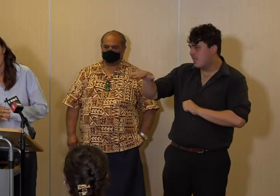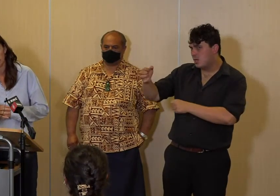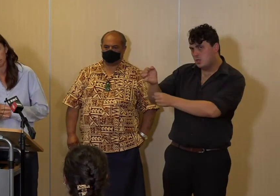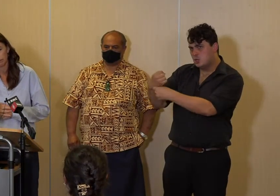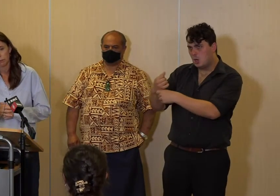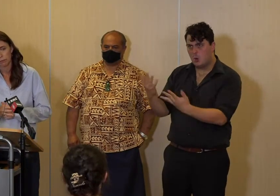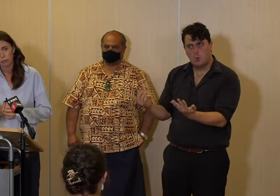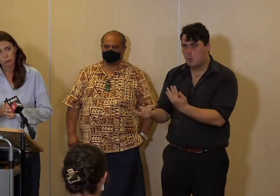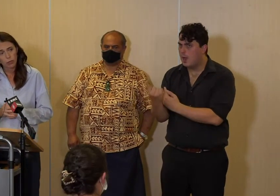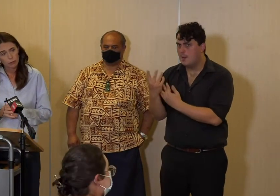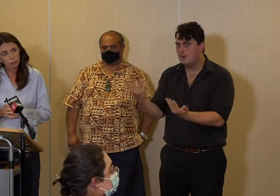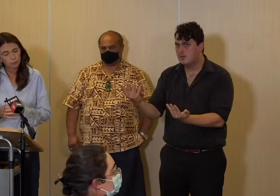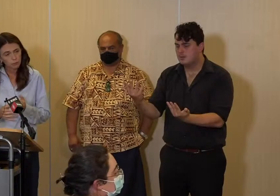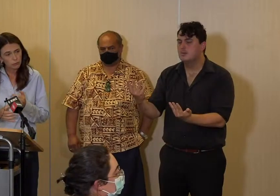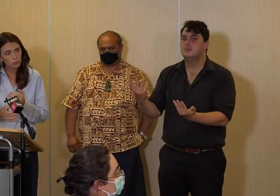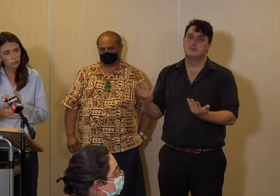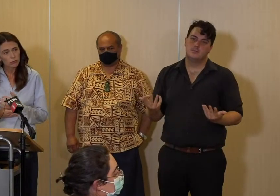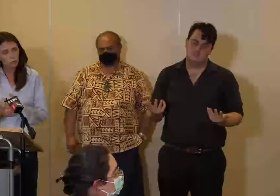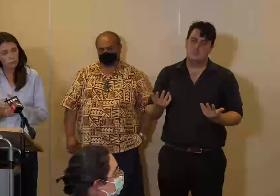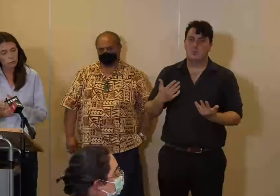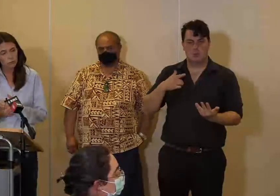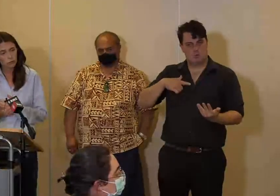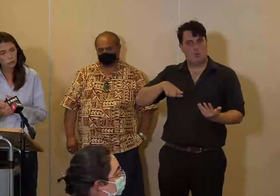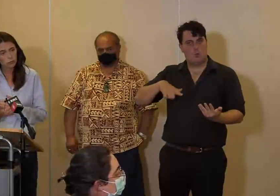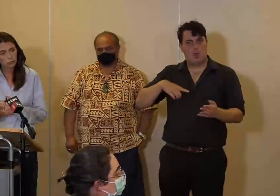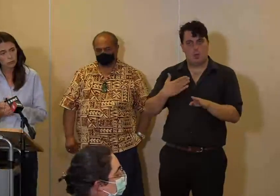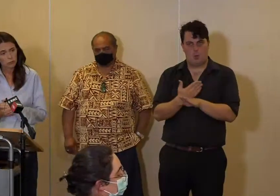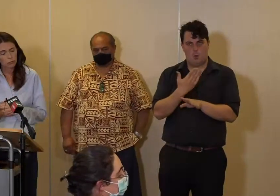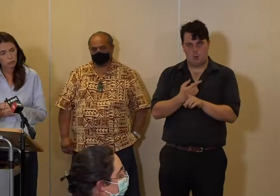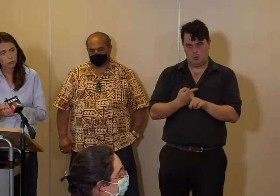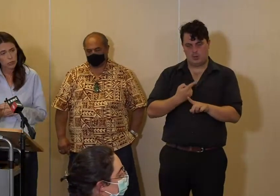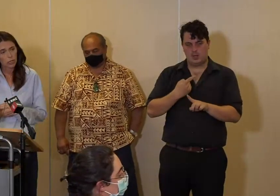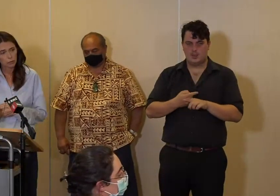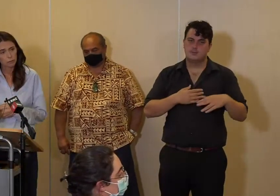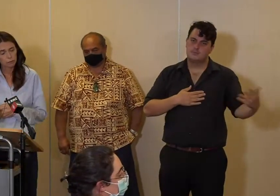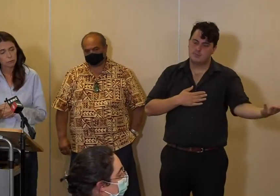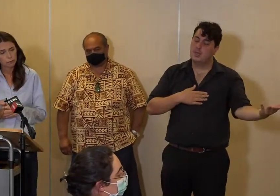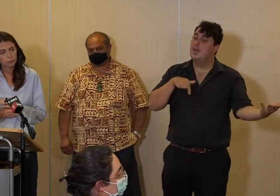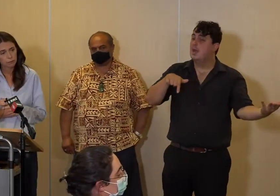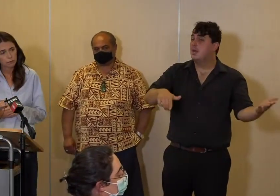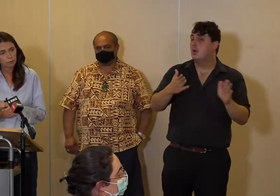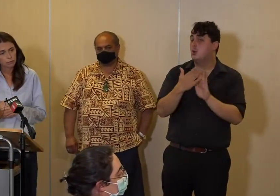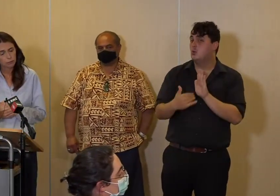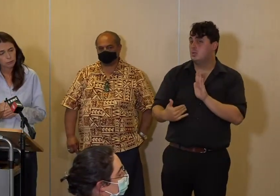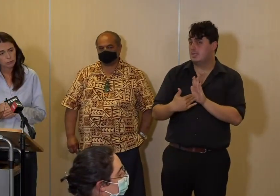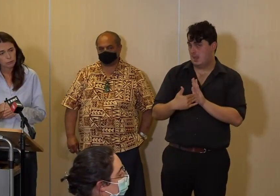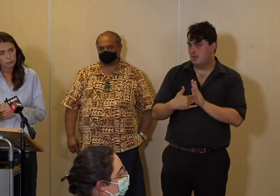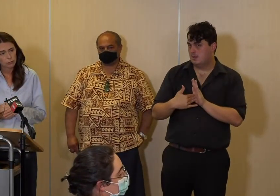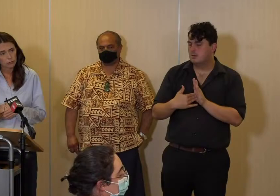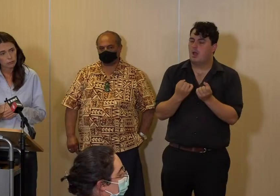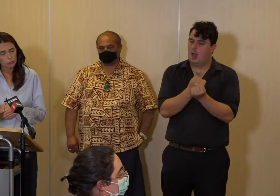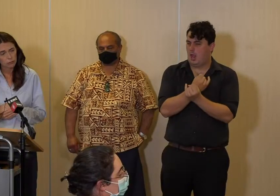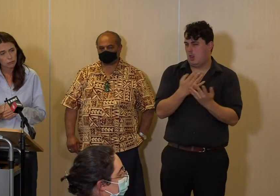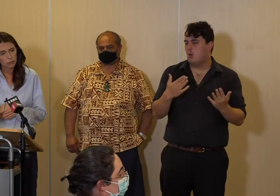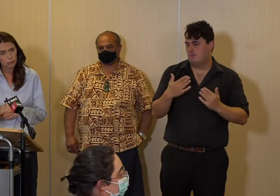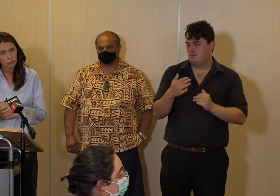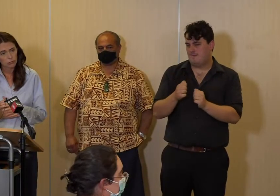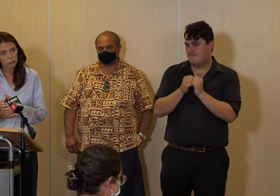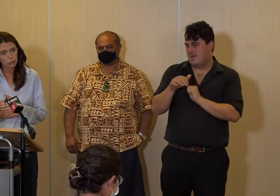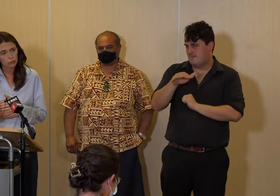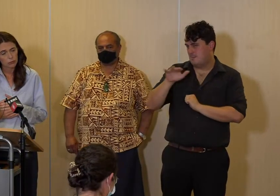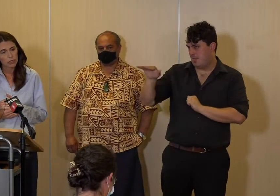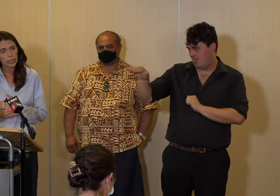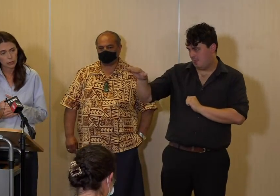as they can. Just on friends and family, a lot of New Zealanders will have friends and family over there, and the lack of communication would just